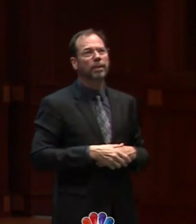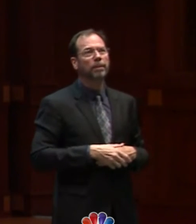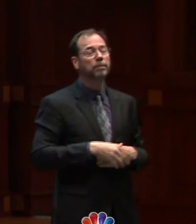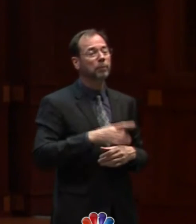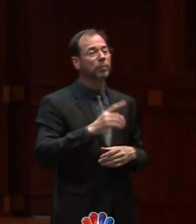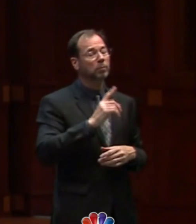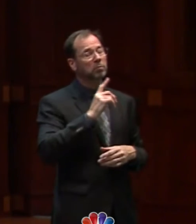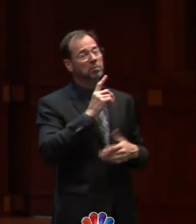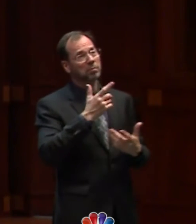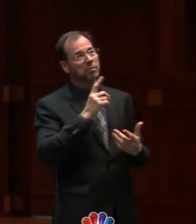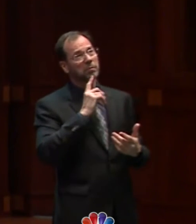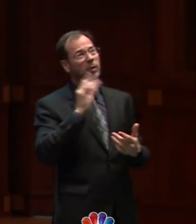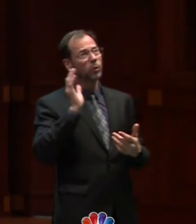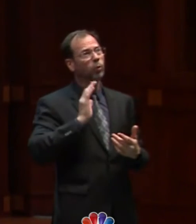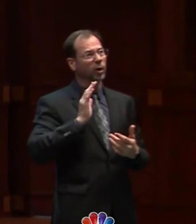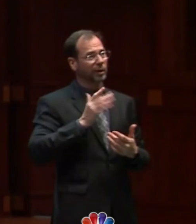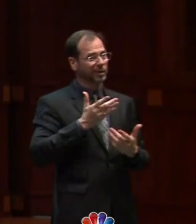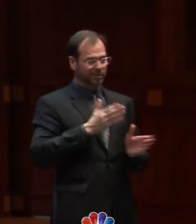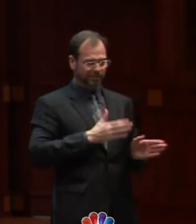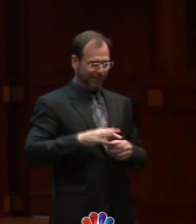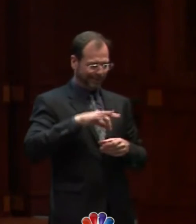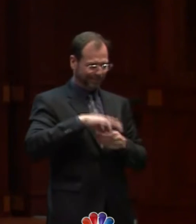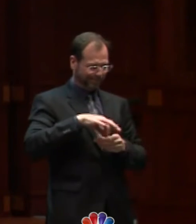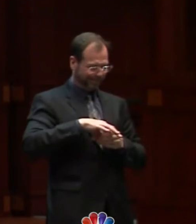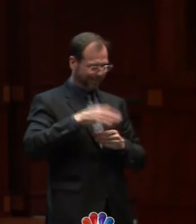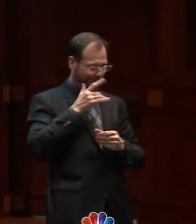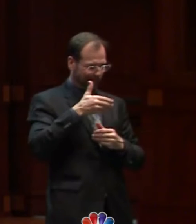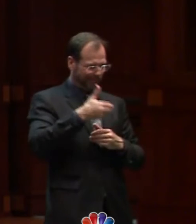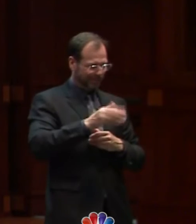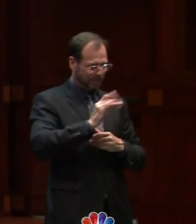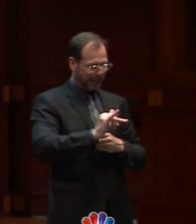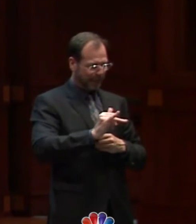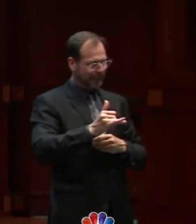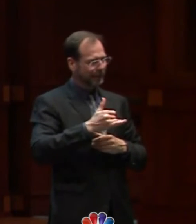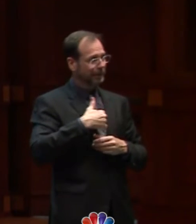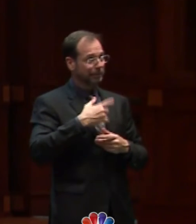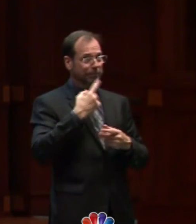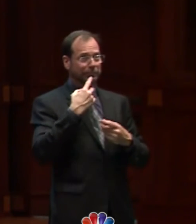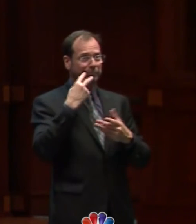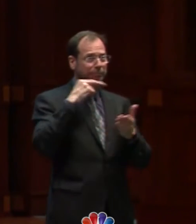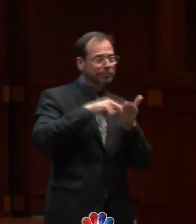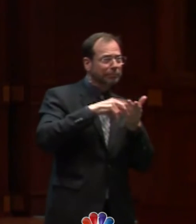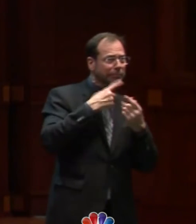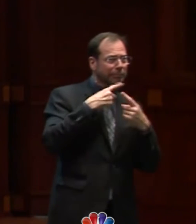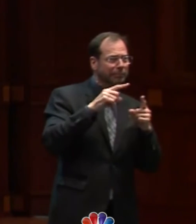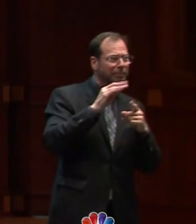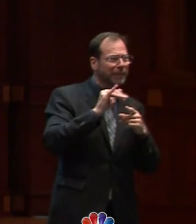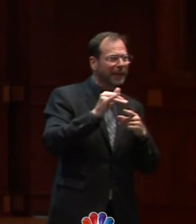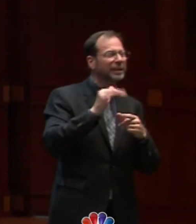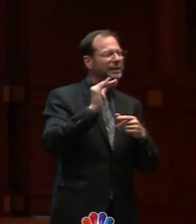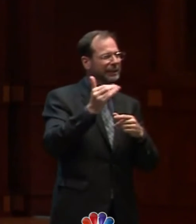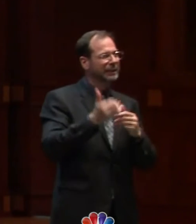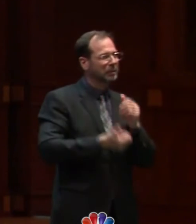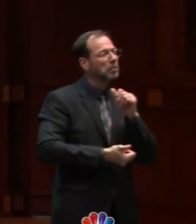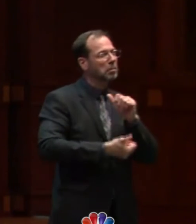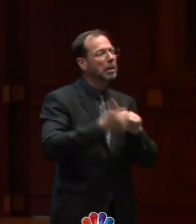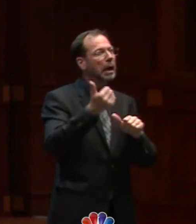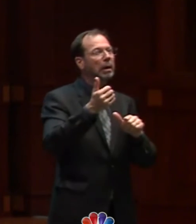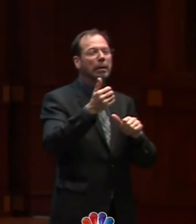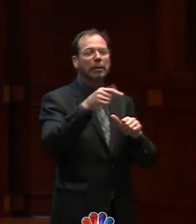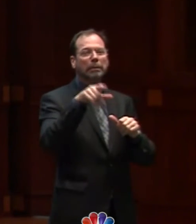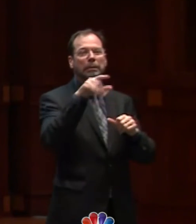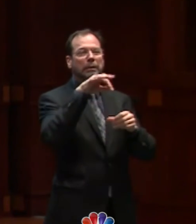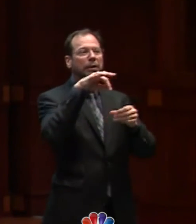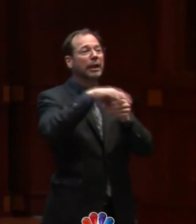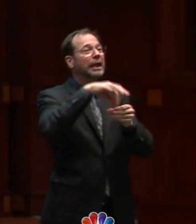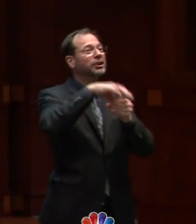there were maybe elections scheduled for May, and I haven't checked the news today, but it seems like most of the elections that were